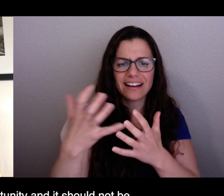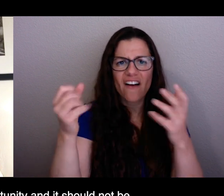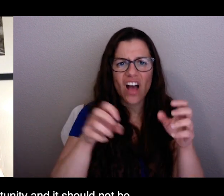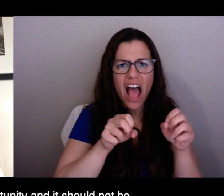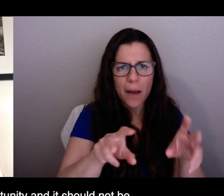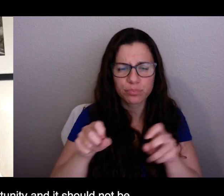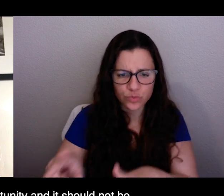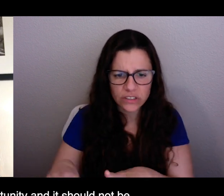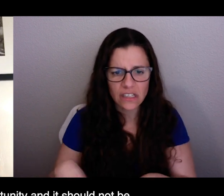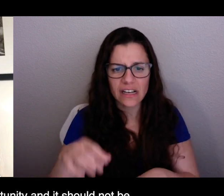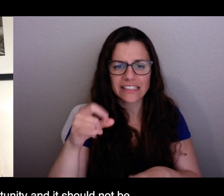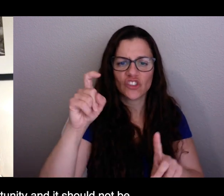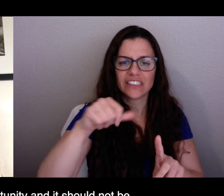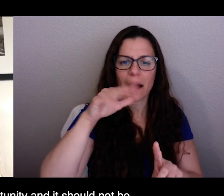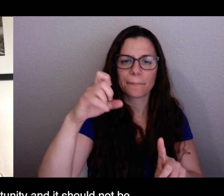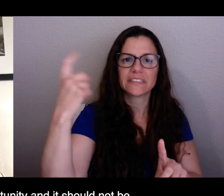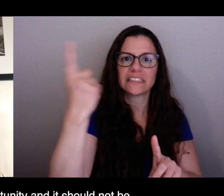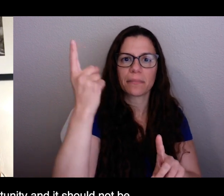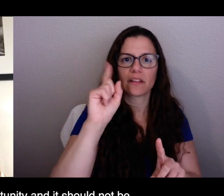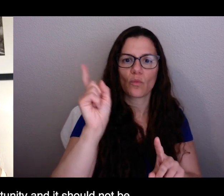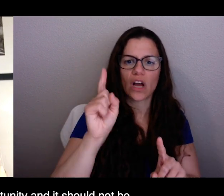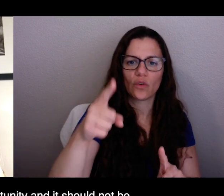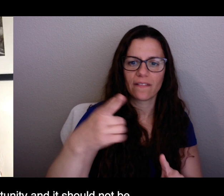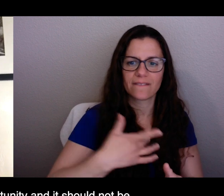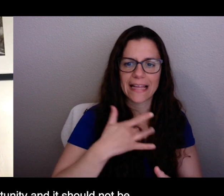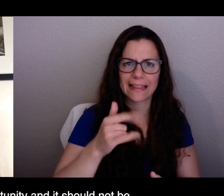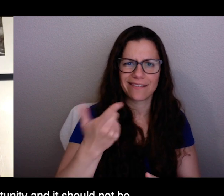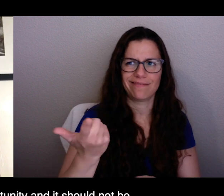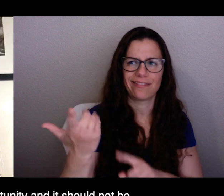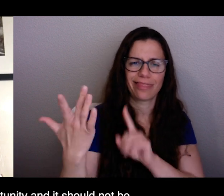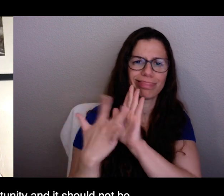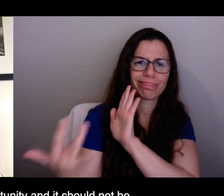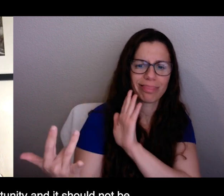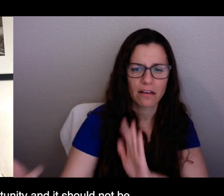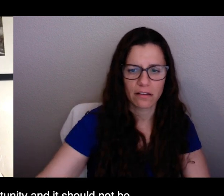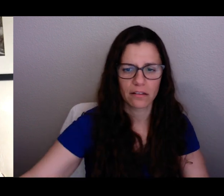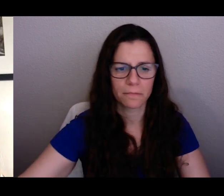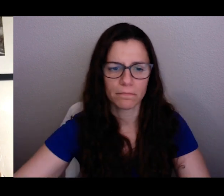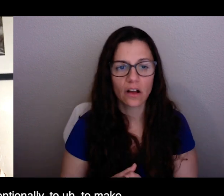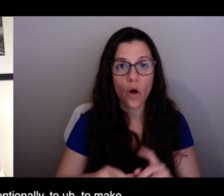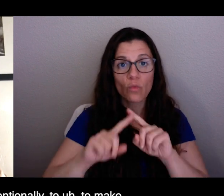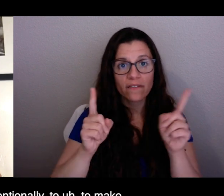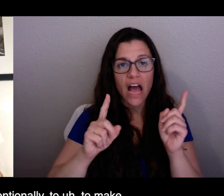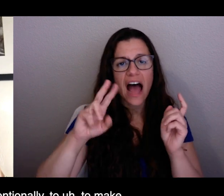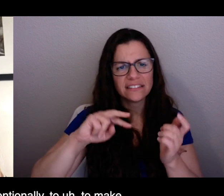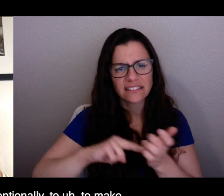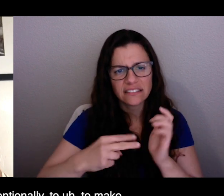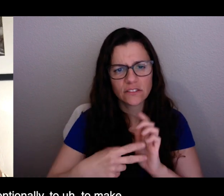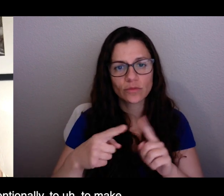opportunity. And it should not be something where you feel like you're being used,